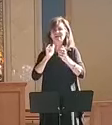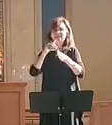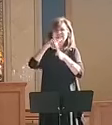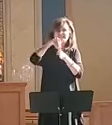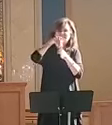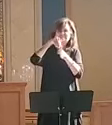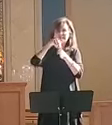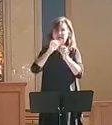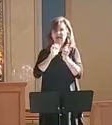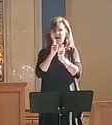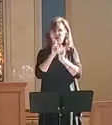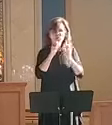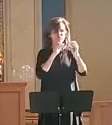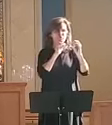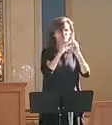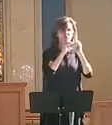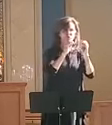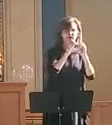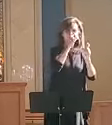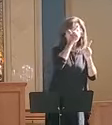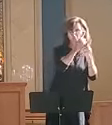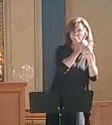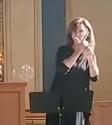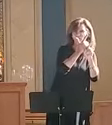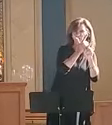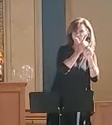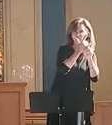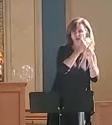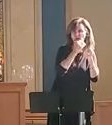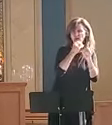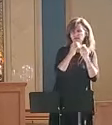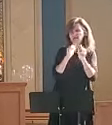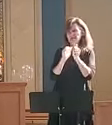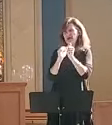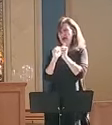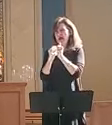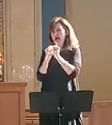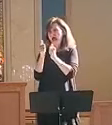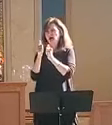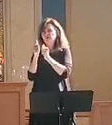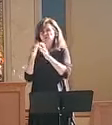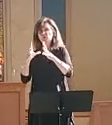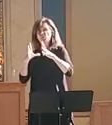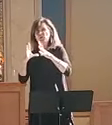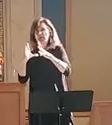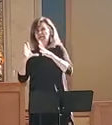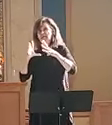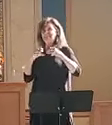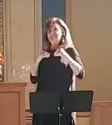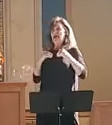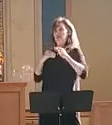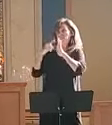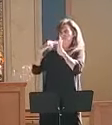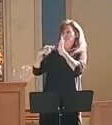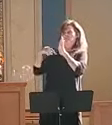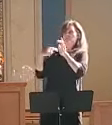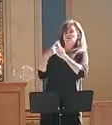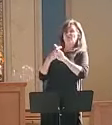to correct a brother and how to receive a correction from a